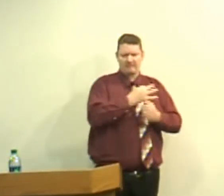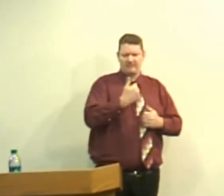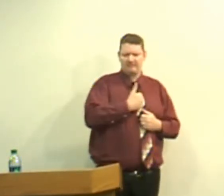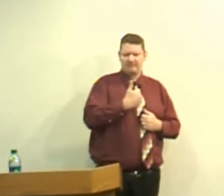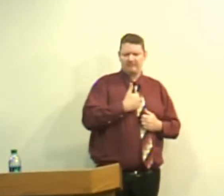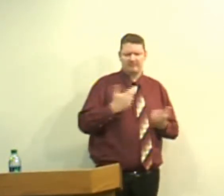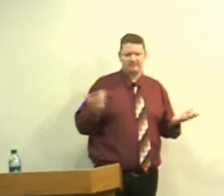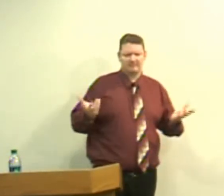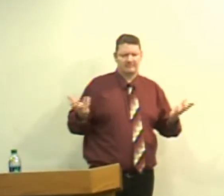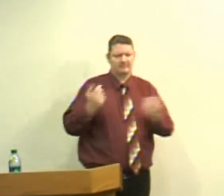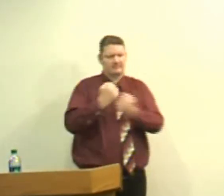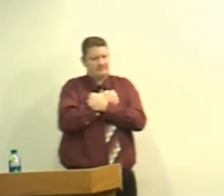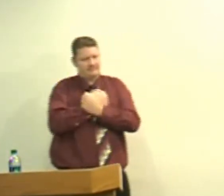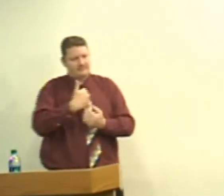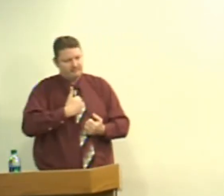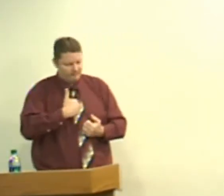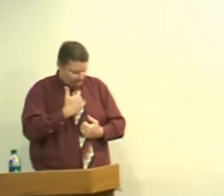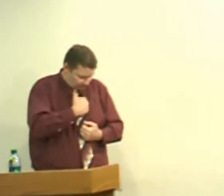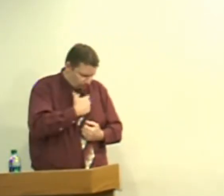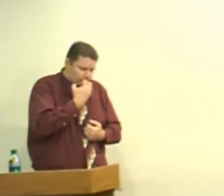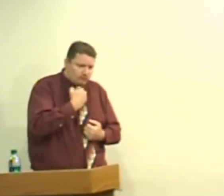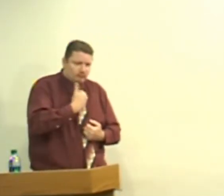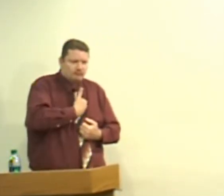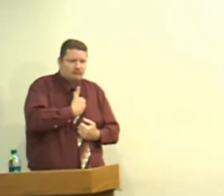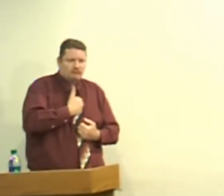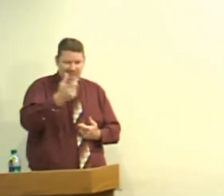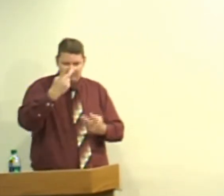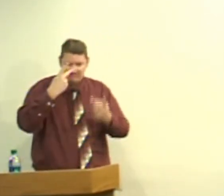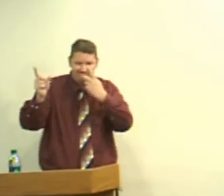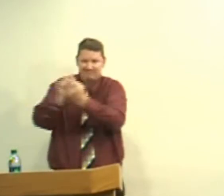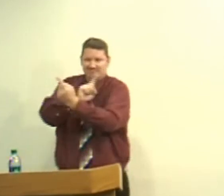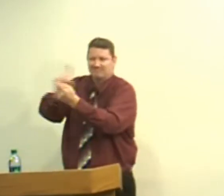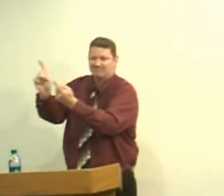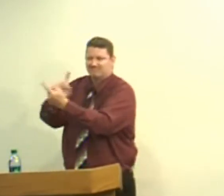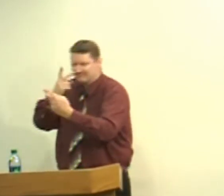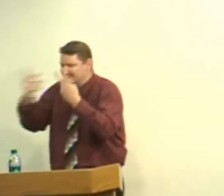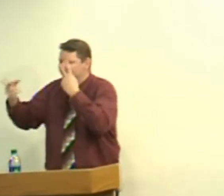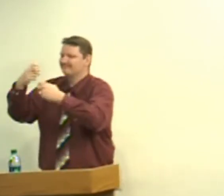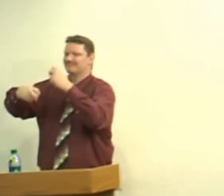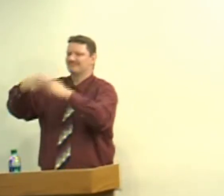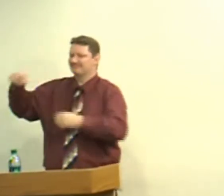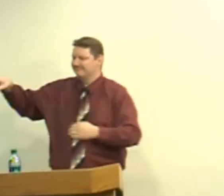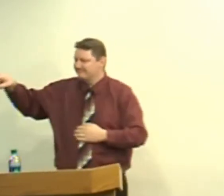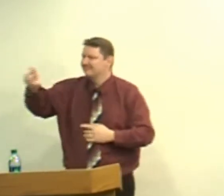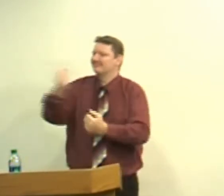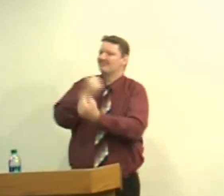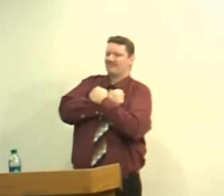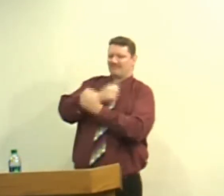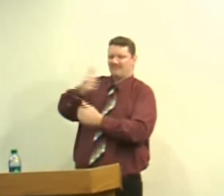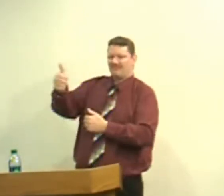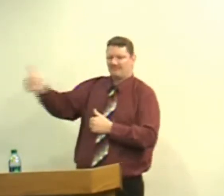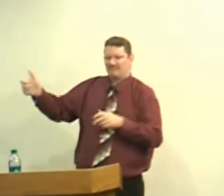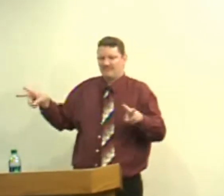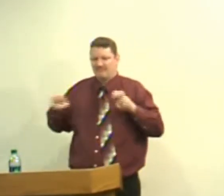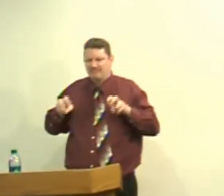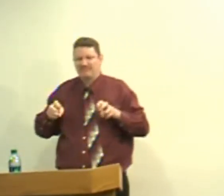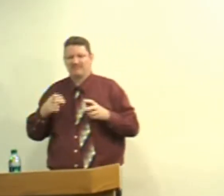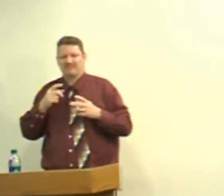face? We love ourselves, the love of ourselves. You know, when we see all these different people, we see the problems